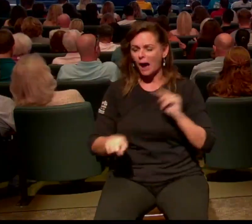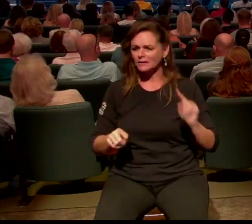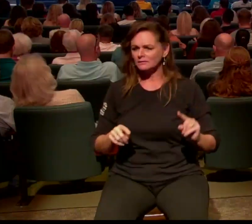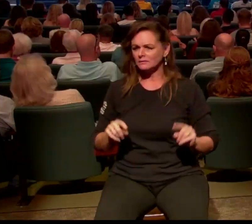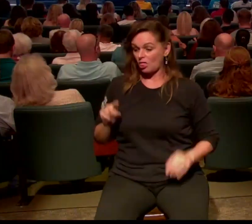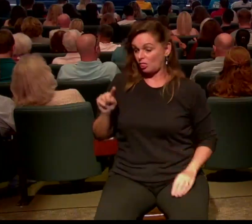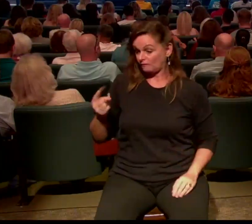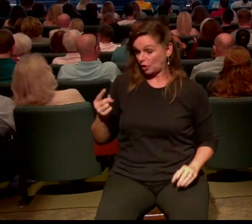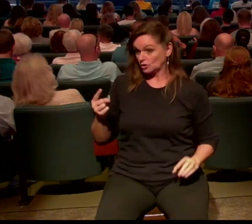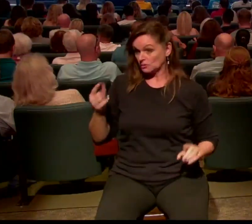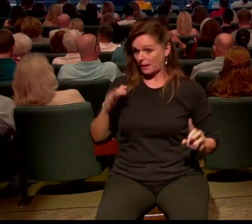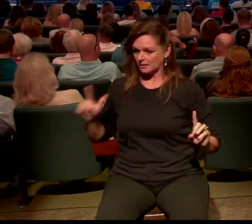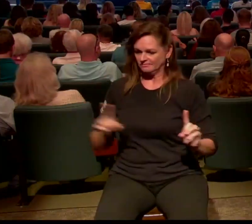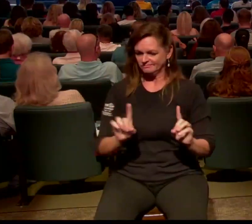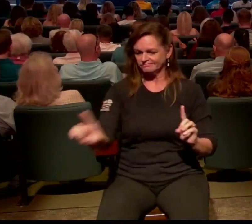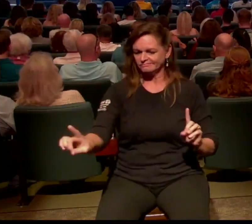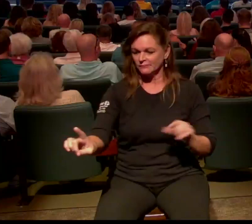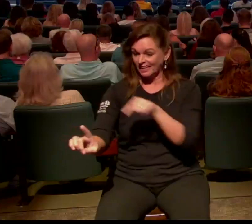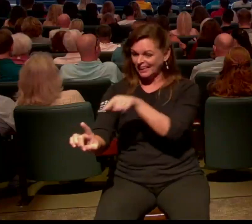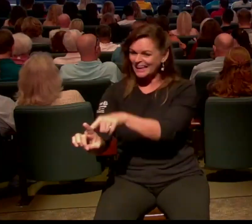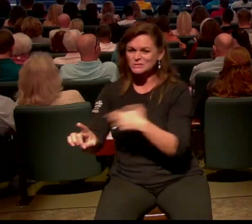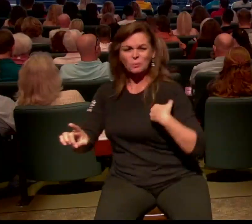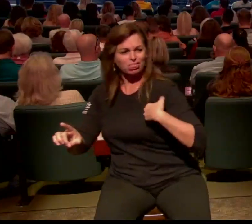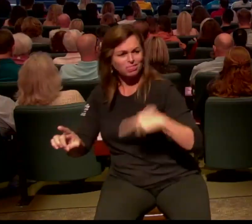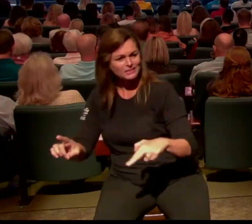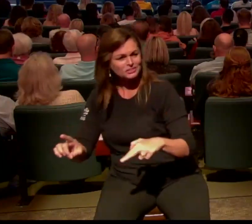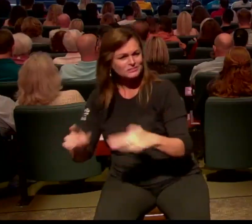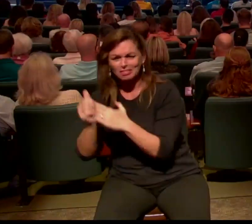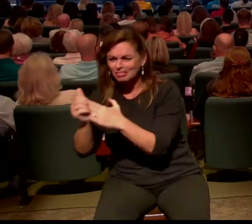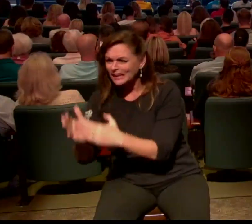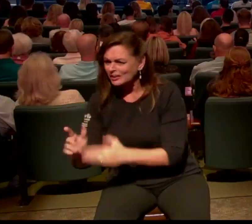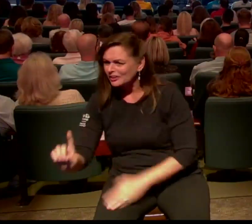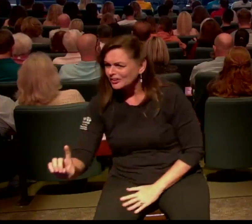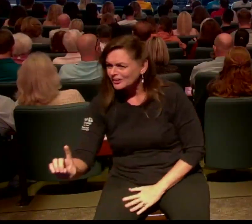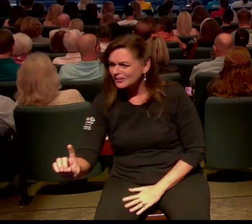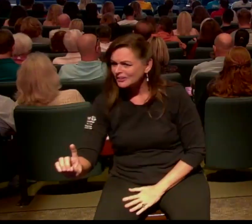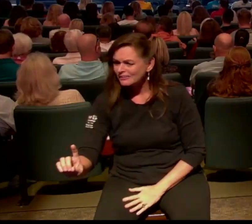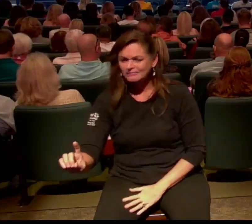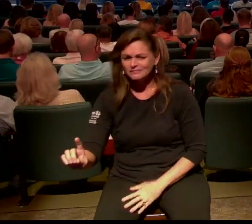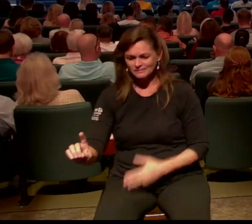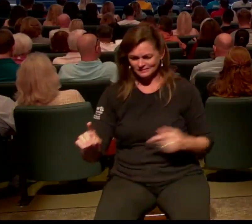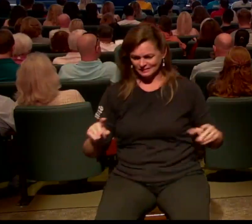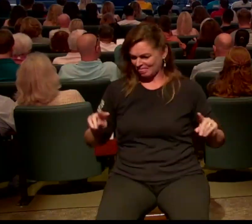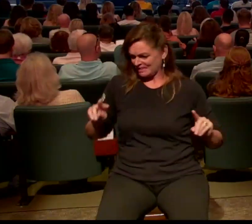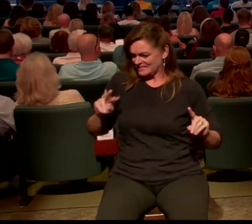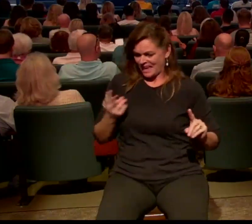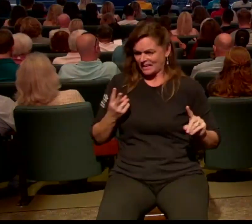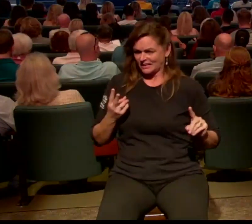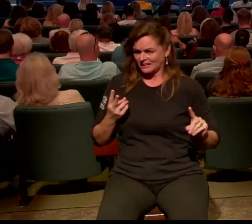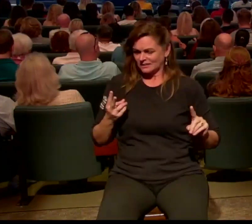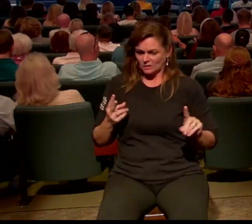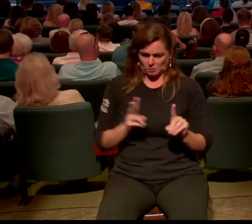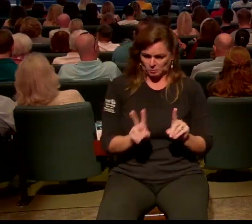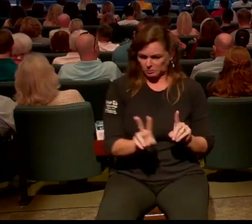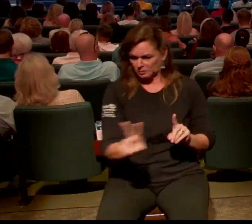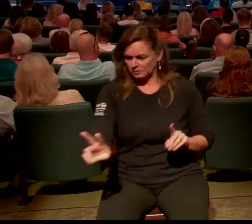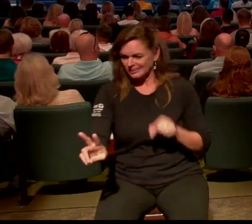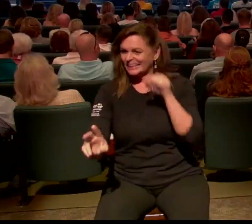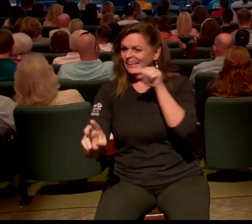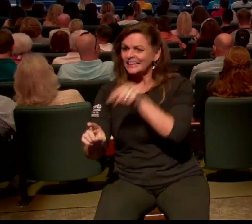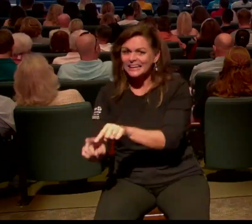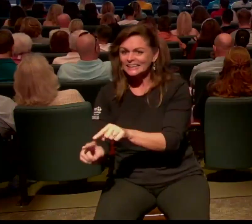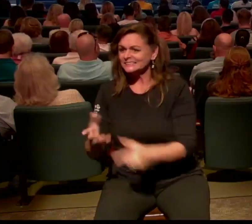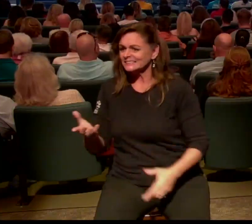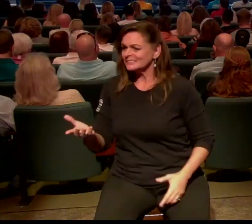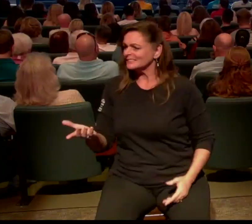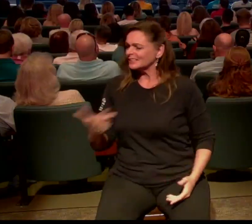other side. And let me just say this. I didn't say this the other day in the message, but the priest and Levite, they saw him and they went